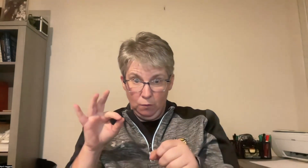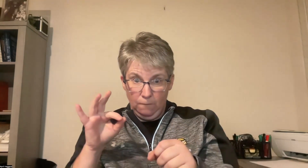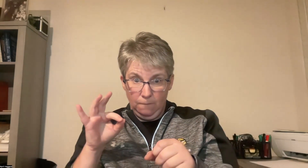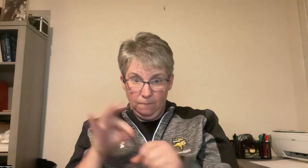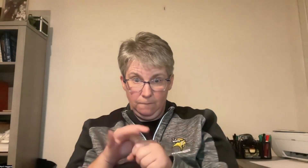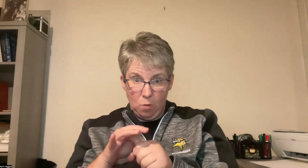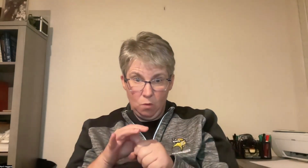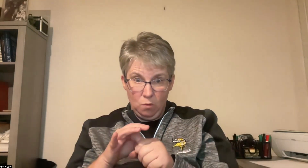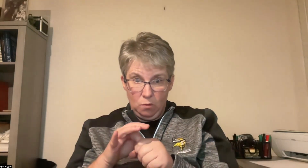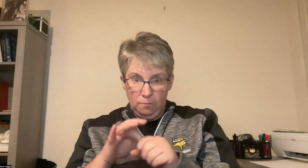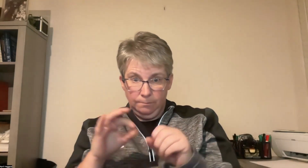No other discussion?